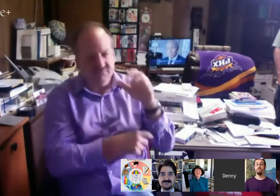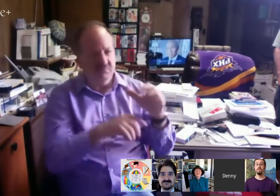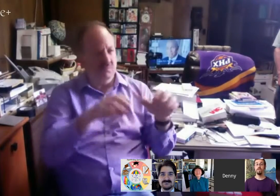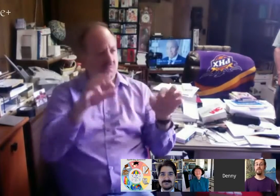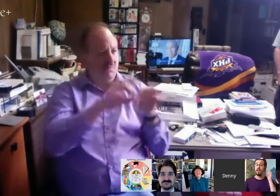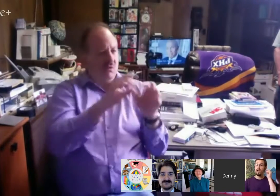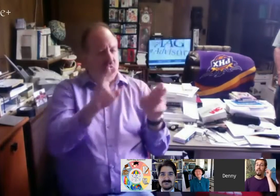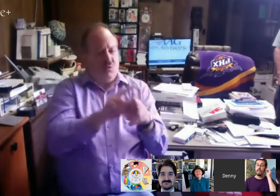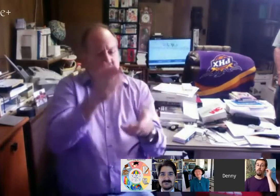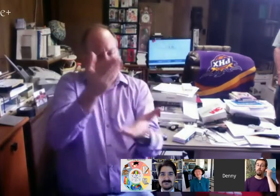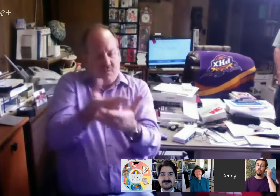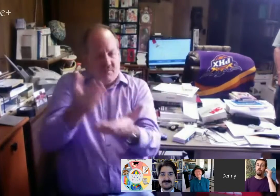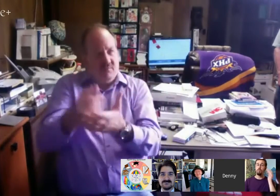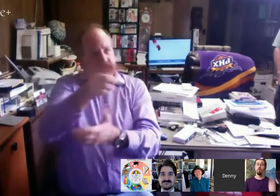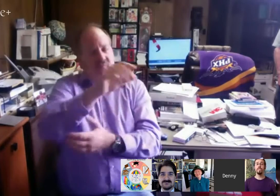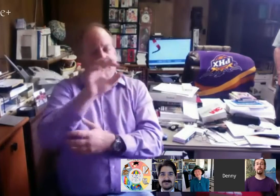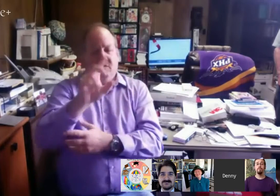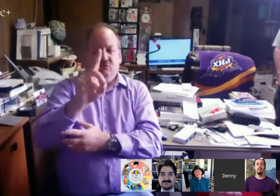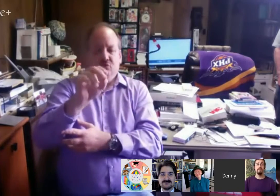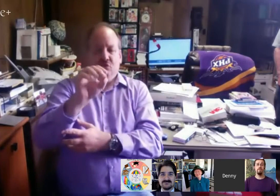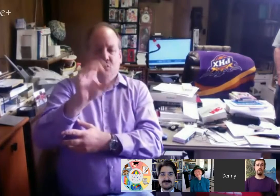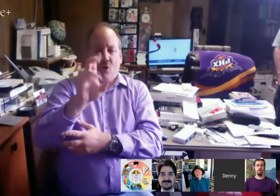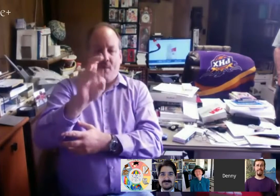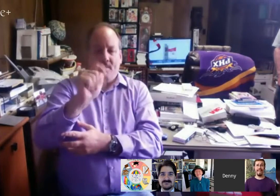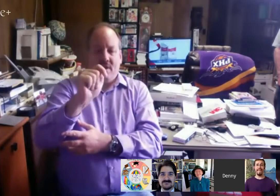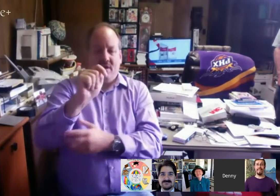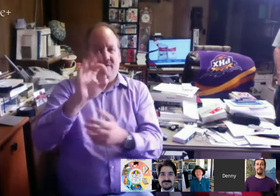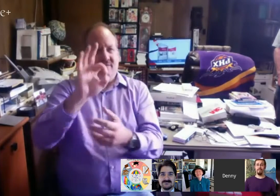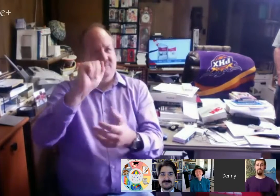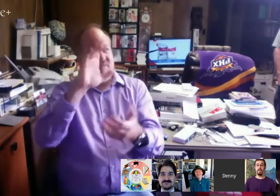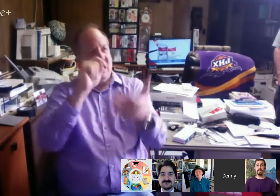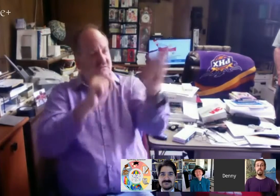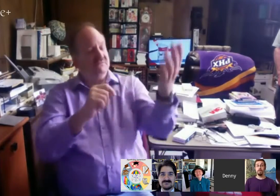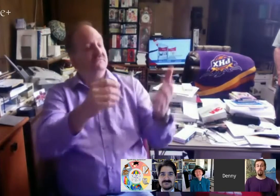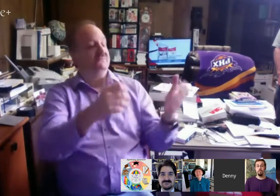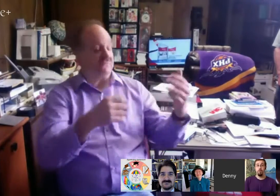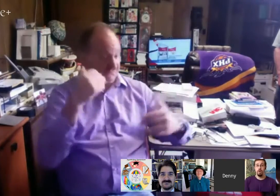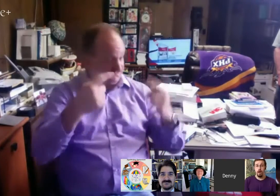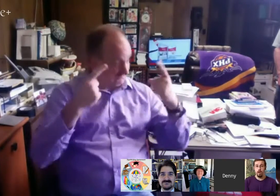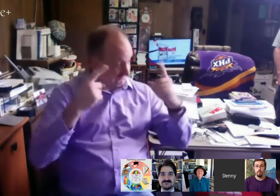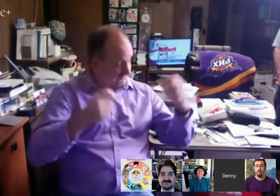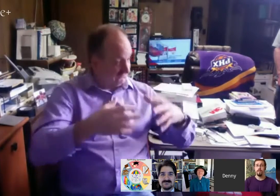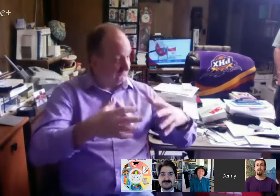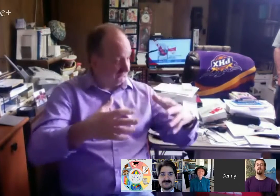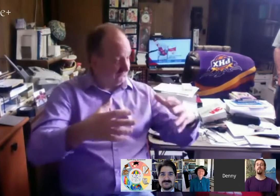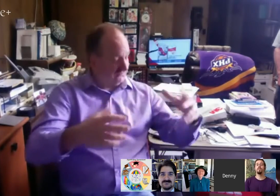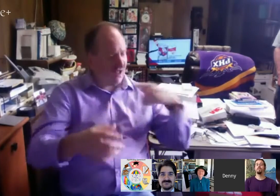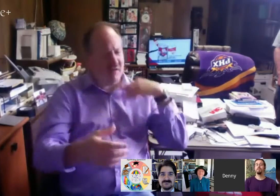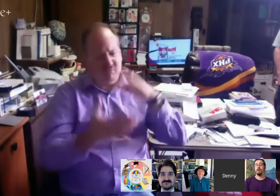experience, they will be more receptive to the idea because there will be more